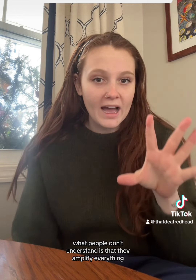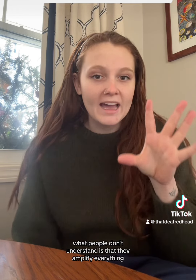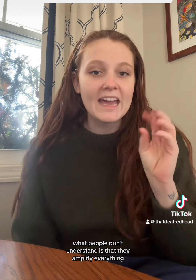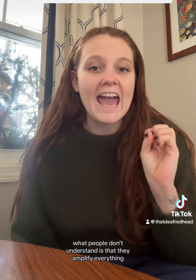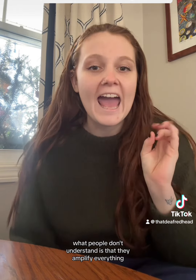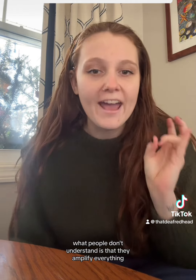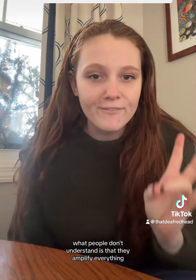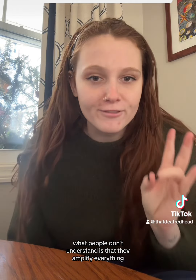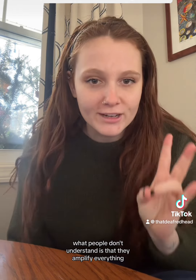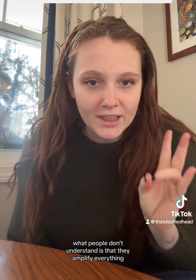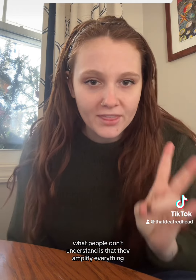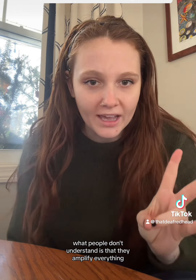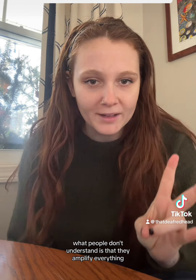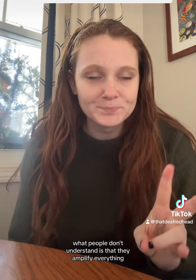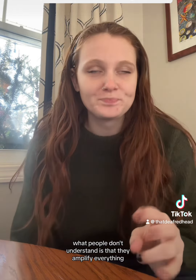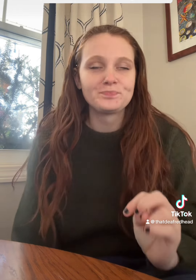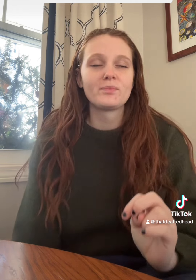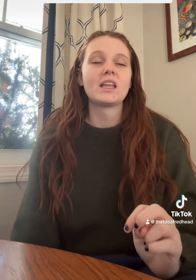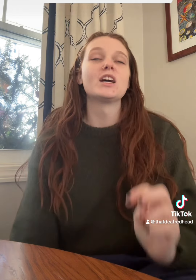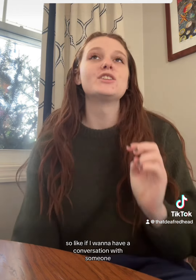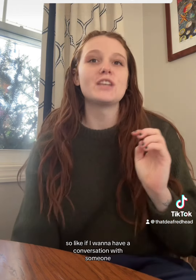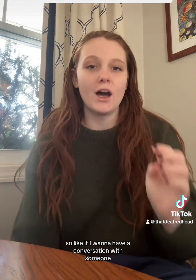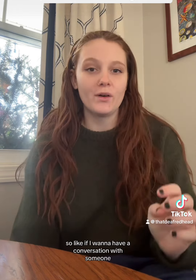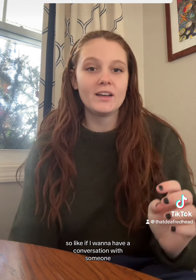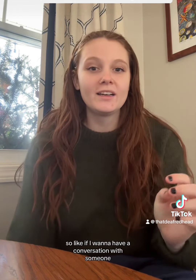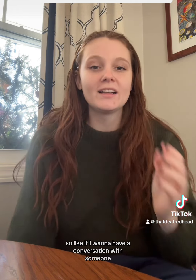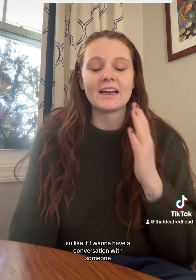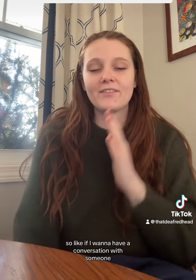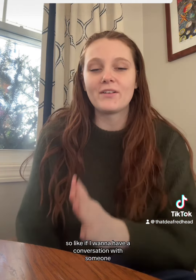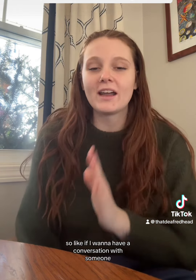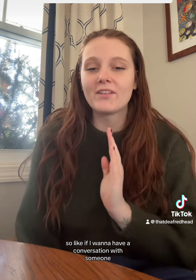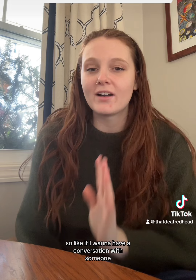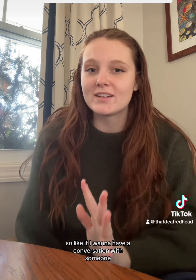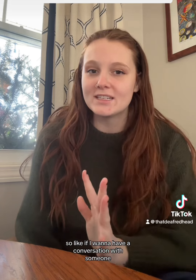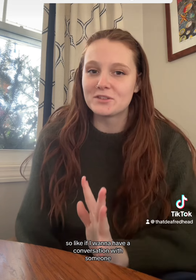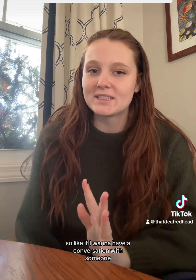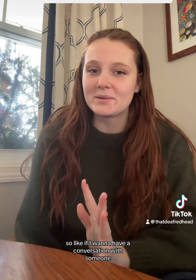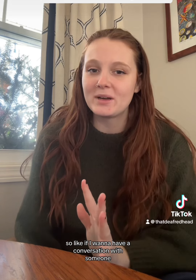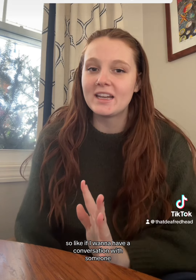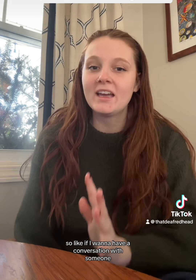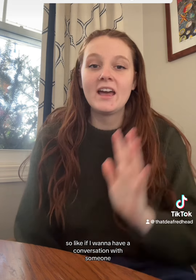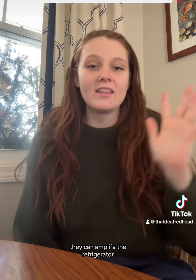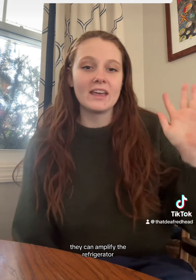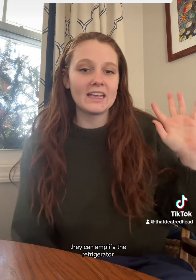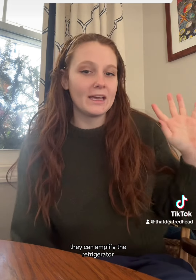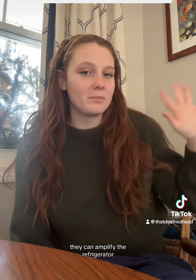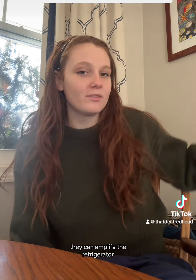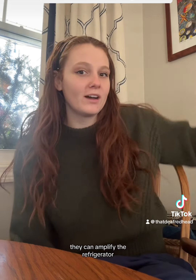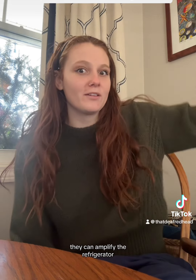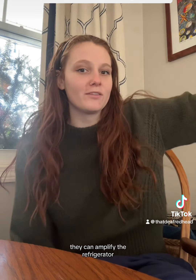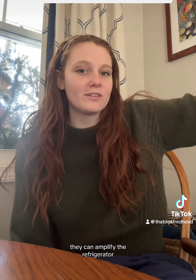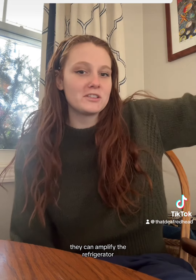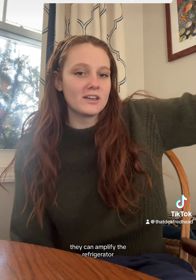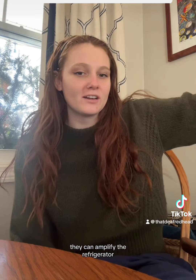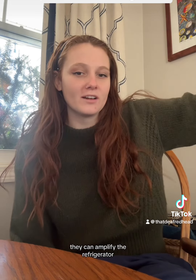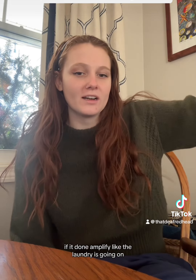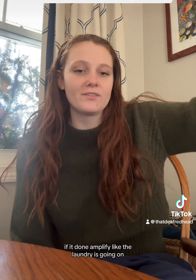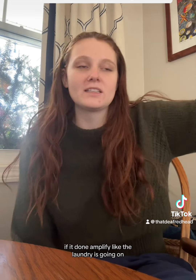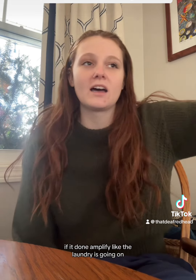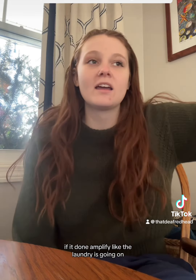amplify everything. So, like if I want to have a conversation with someone, they can amplify the refrigerator if it's on.